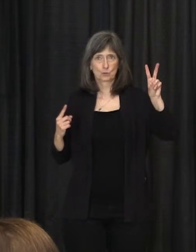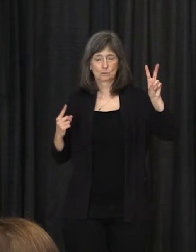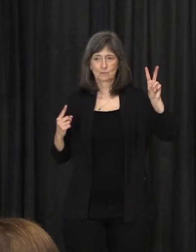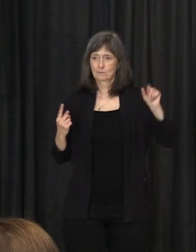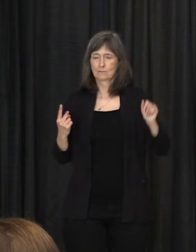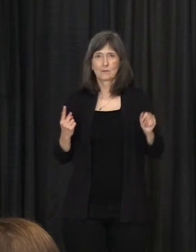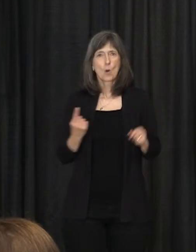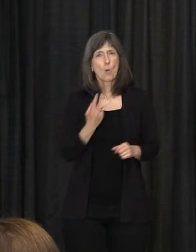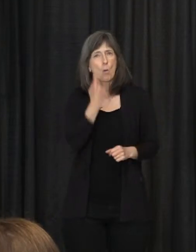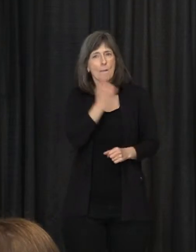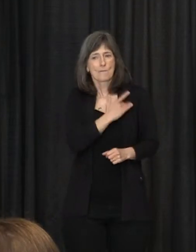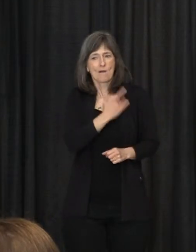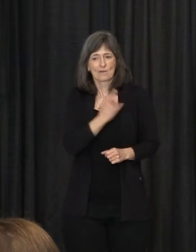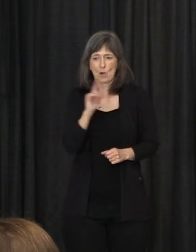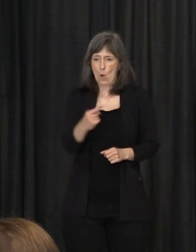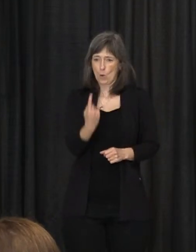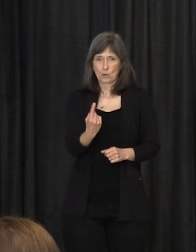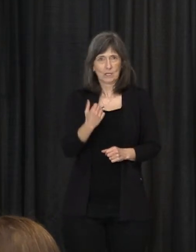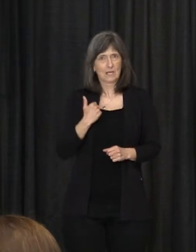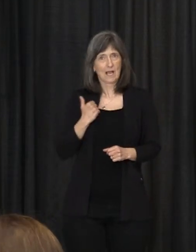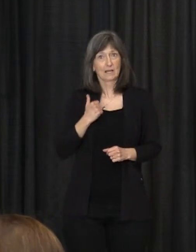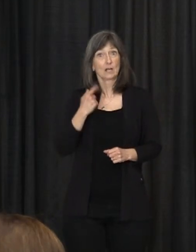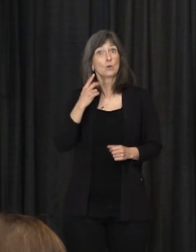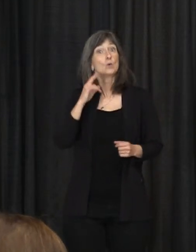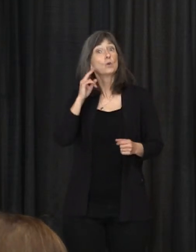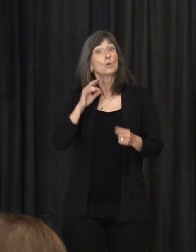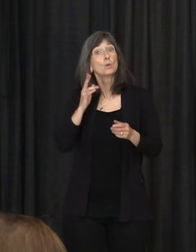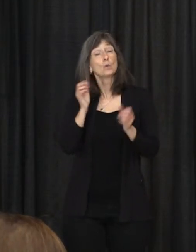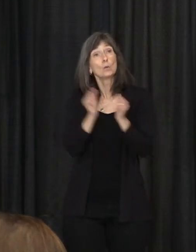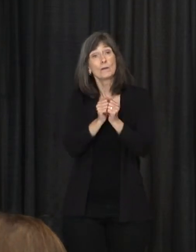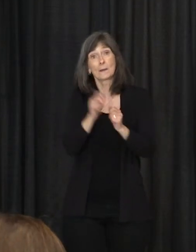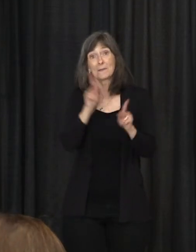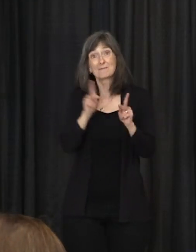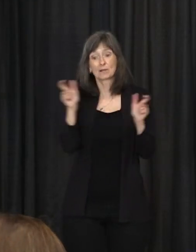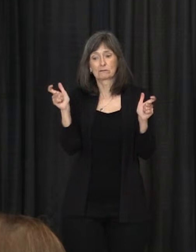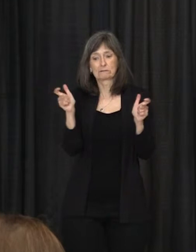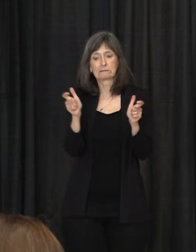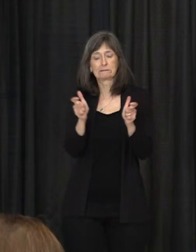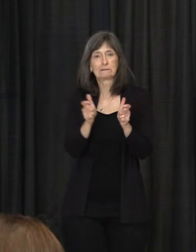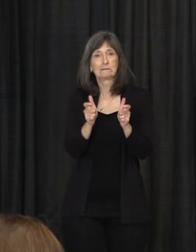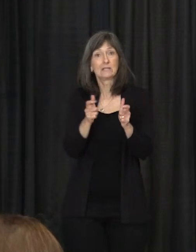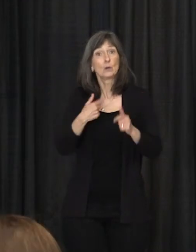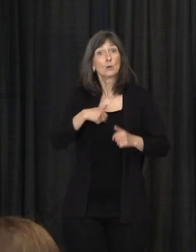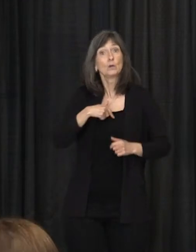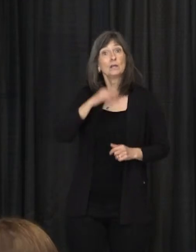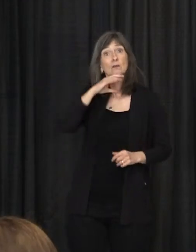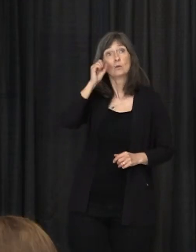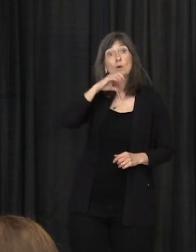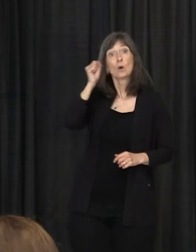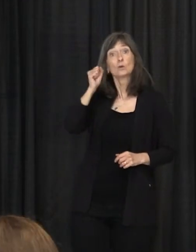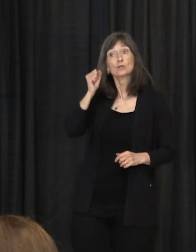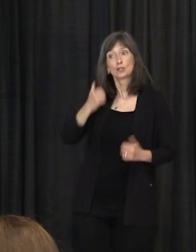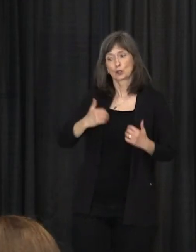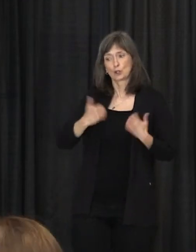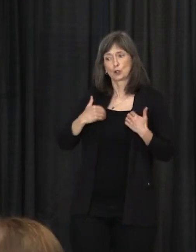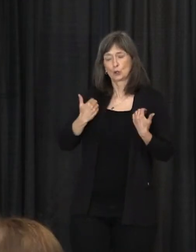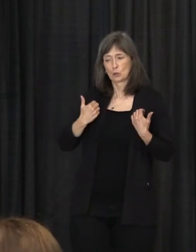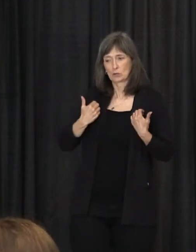with a declining population, and as we age, there are fewer young people here to replace our